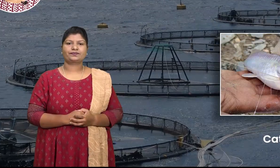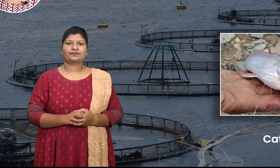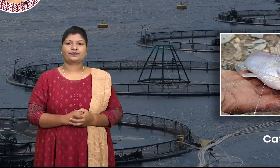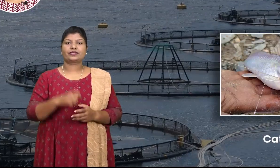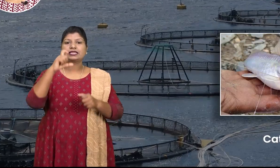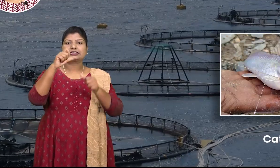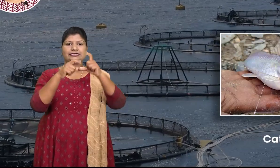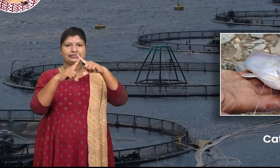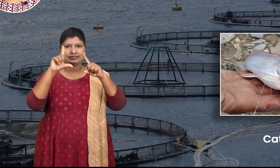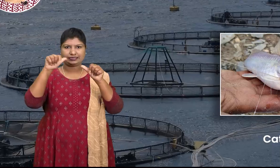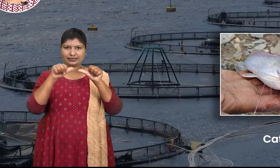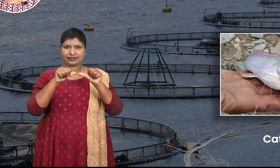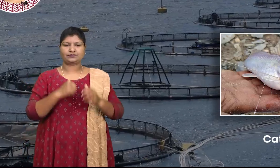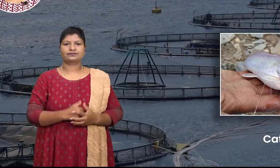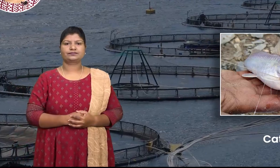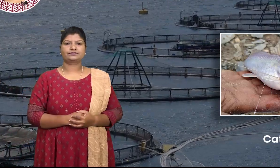Katla,